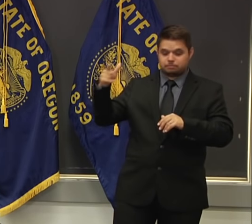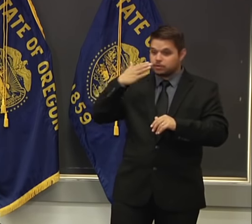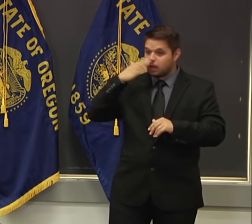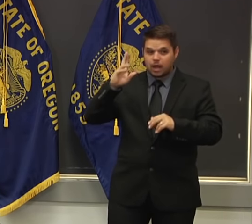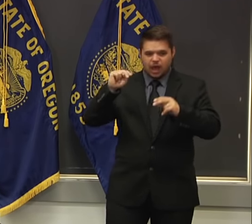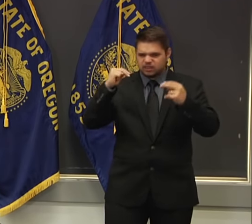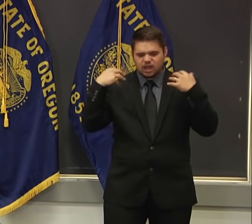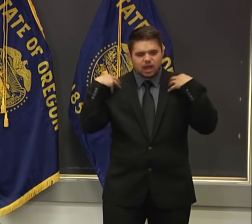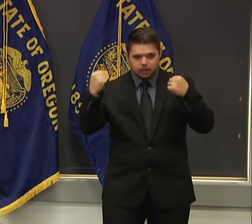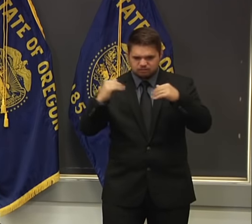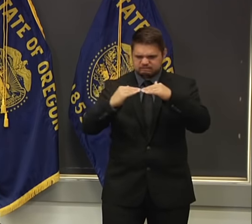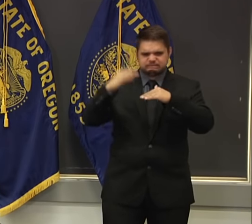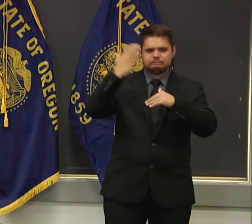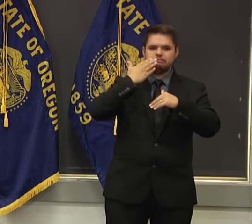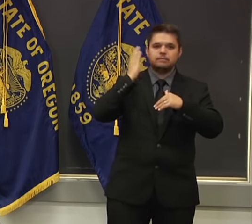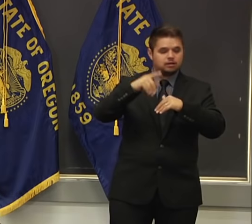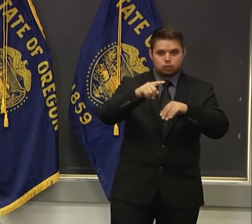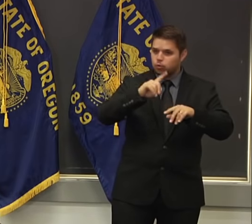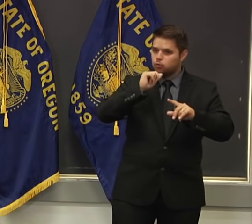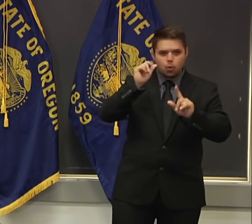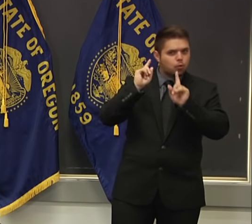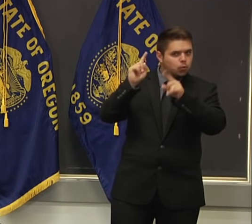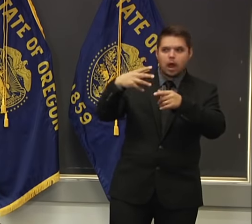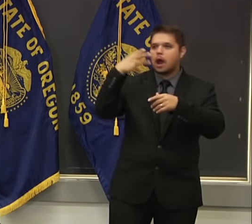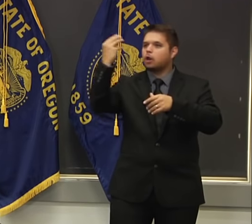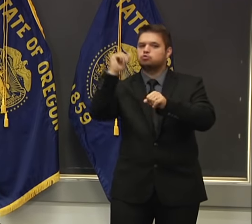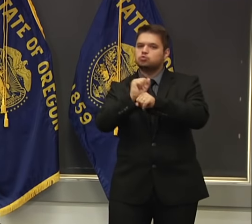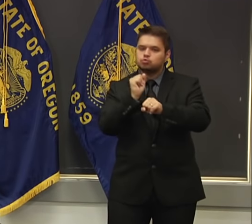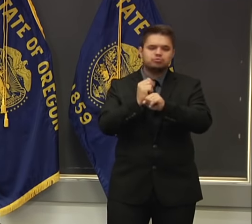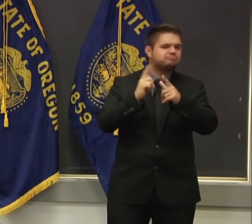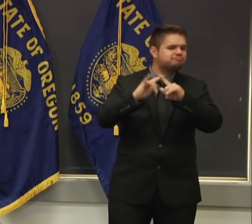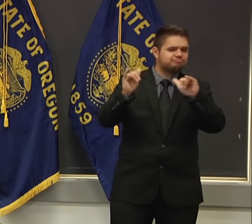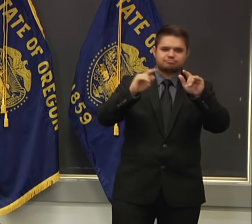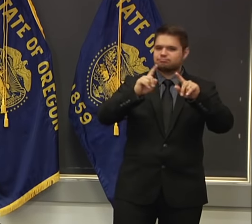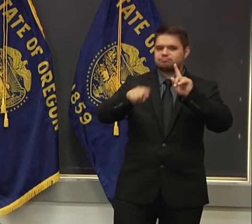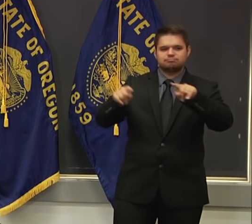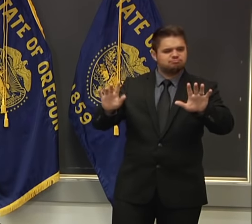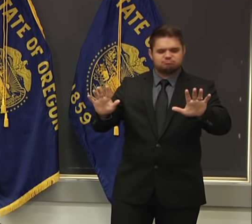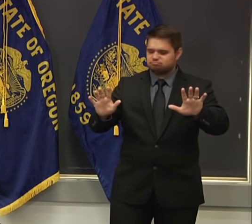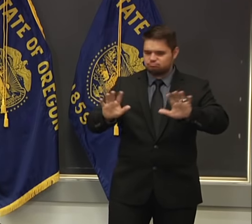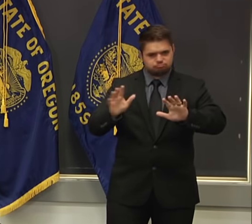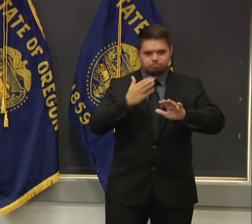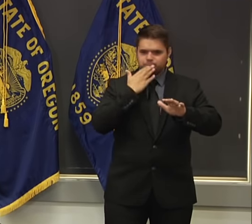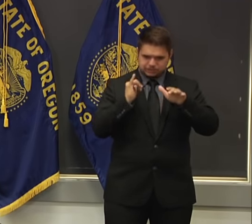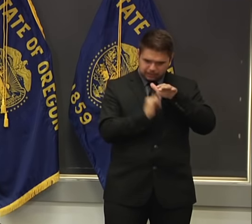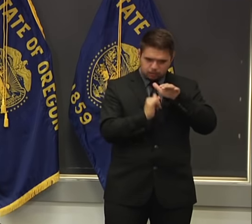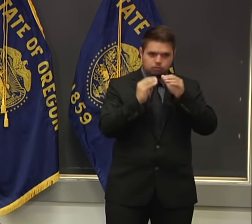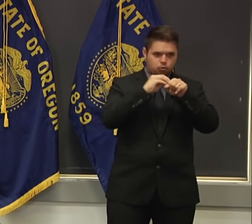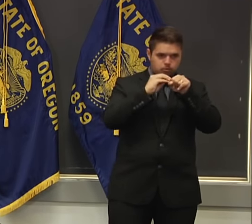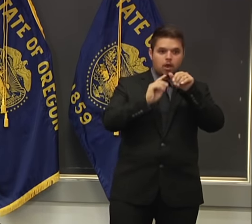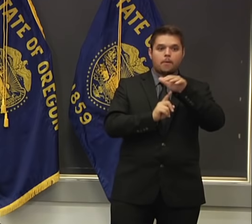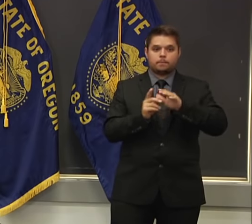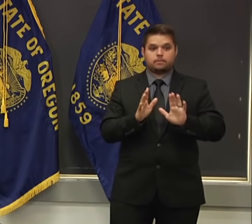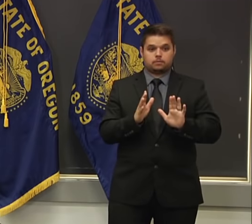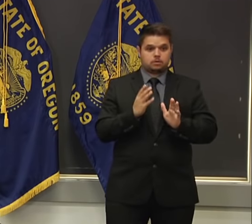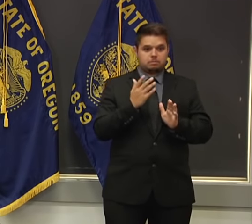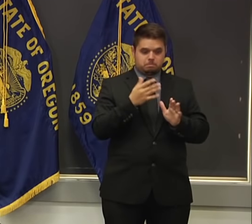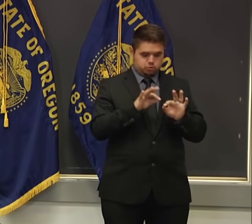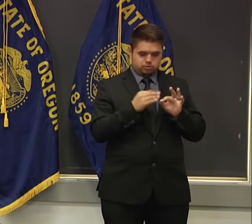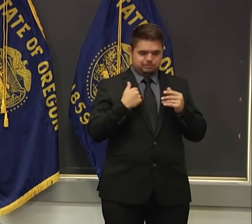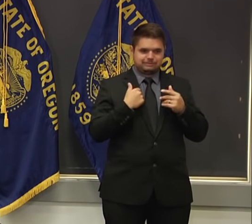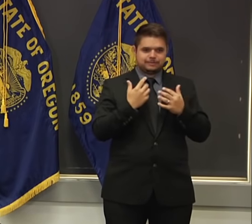When smoke does trigger a serious health effect, it will usually show up within a few days of exposure, but some people might experience effects